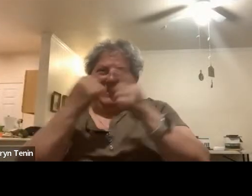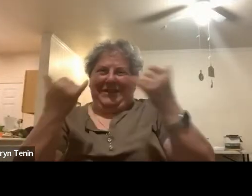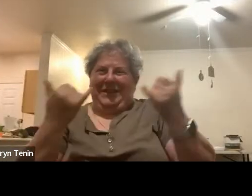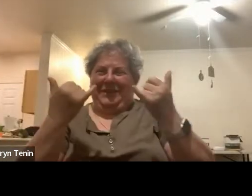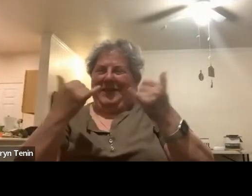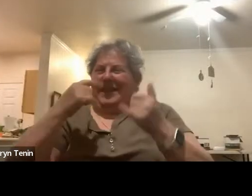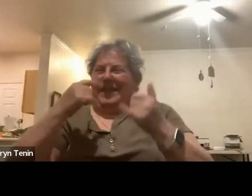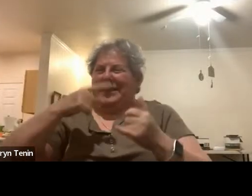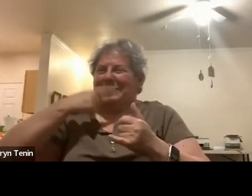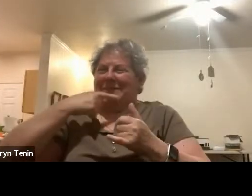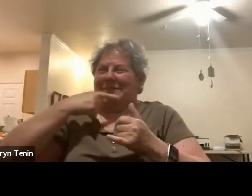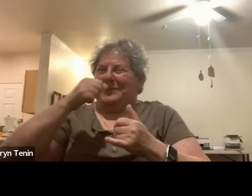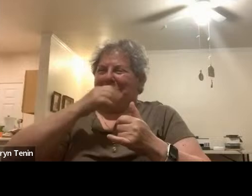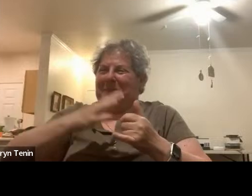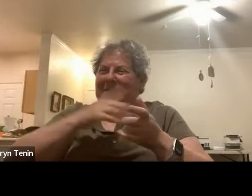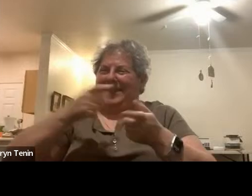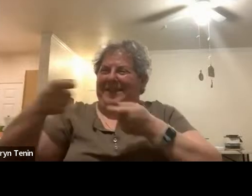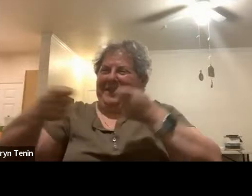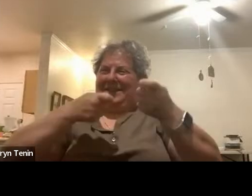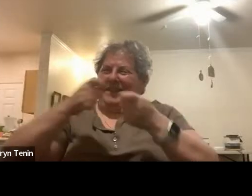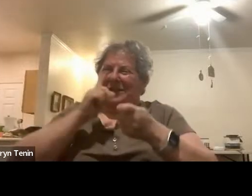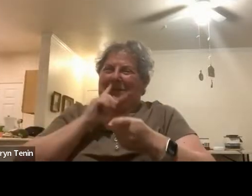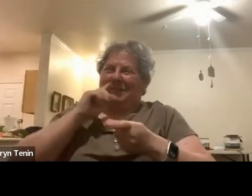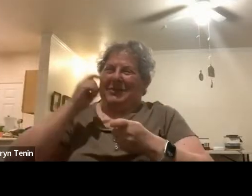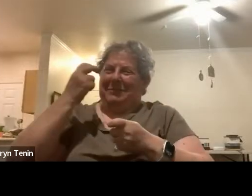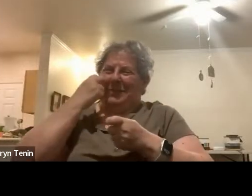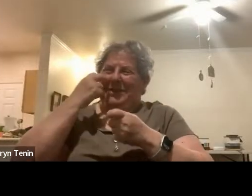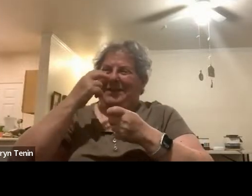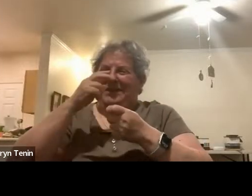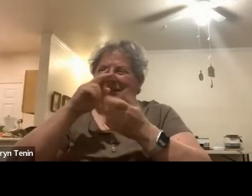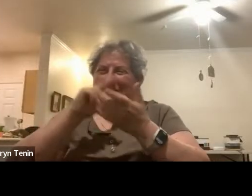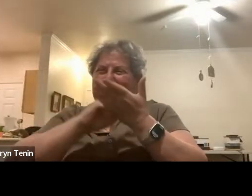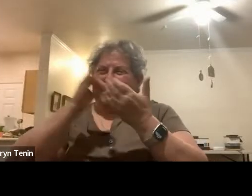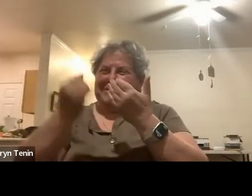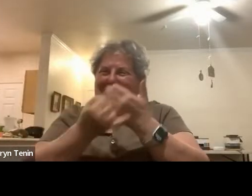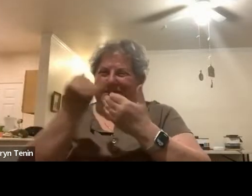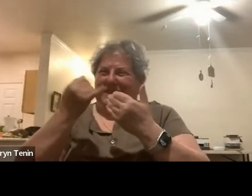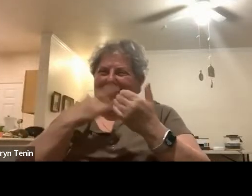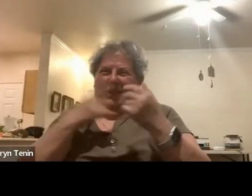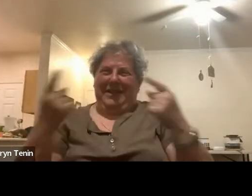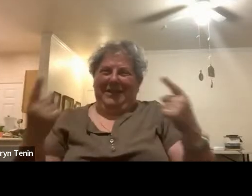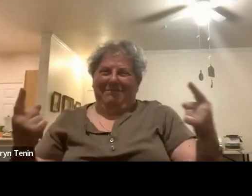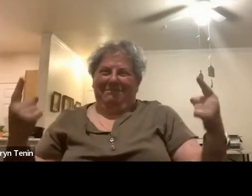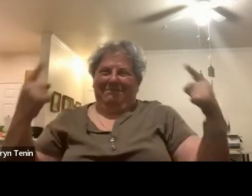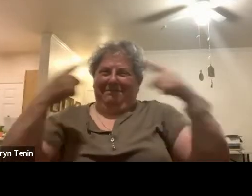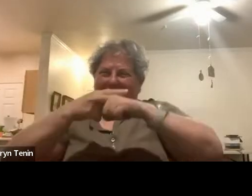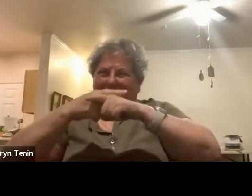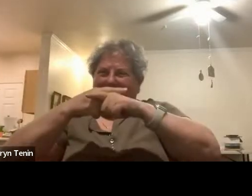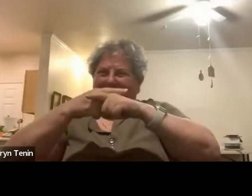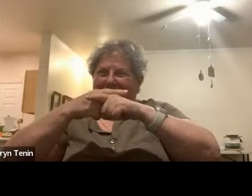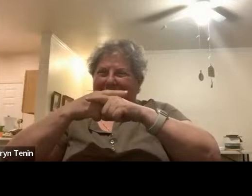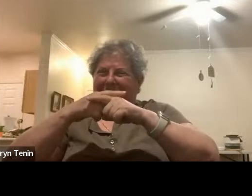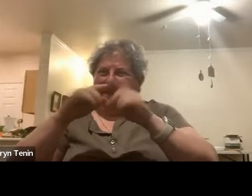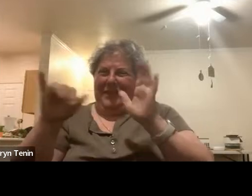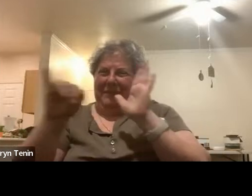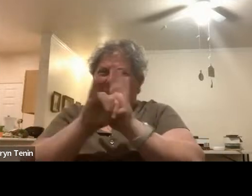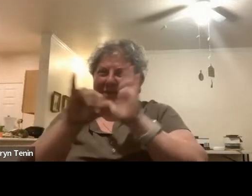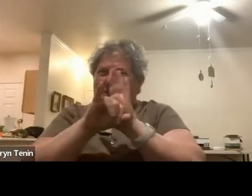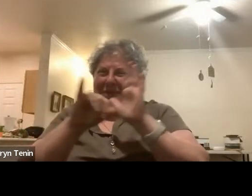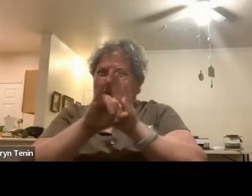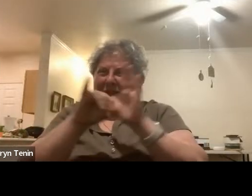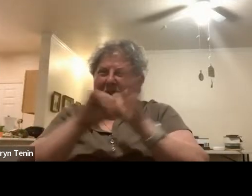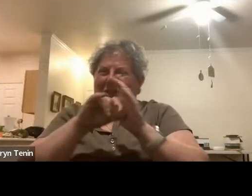It is run by deafblind individuals historically, but right now there is a